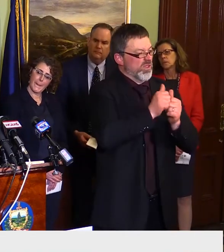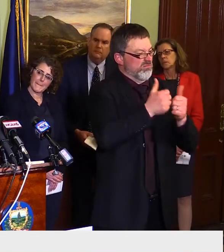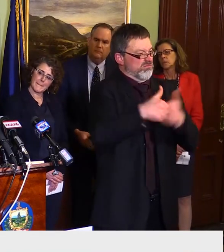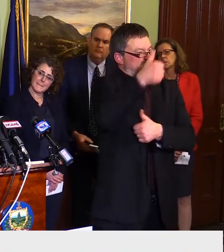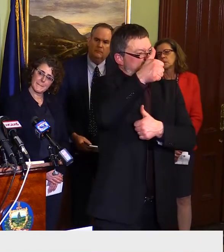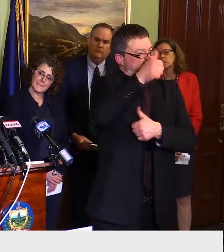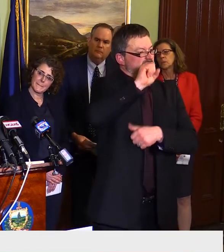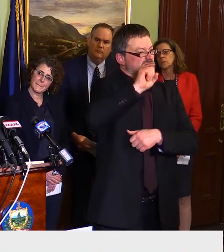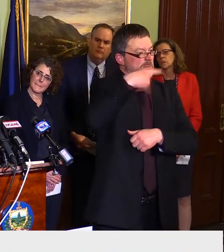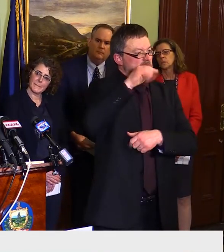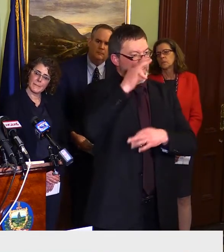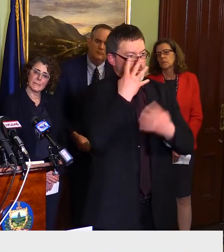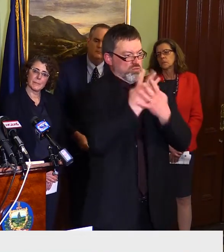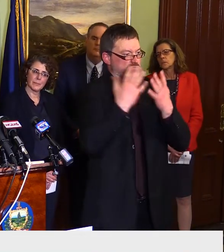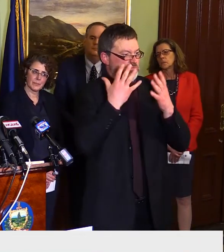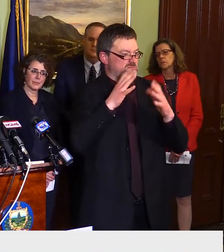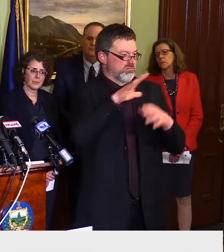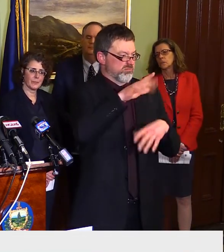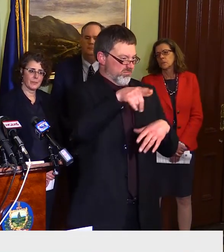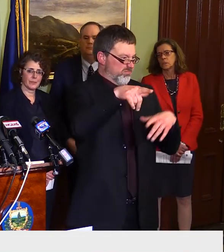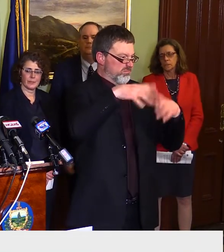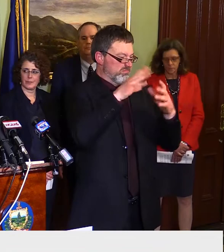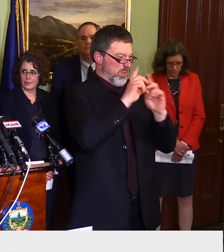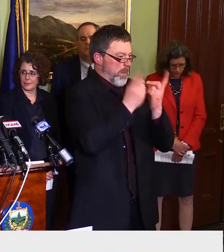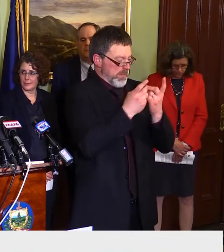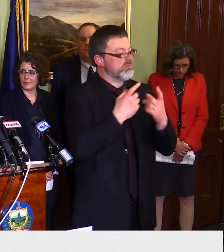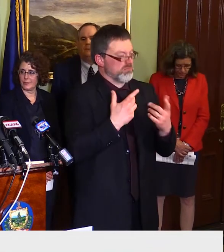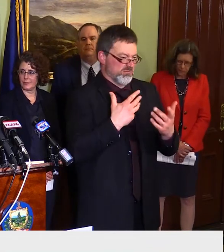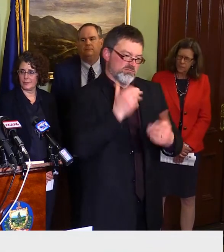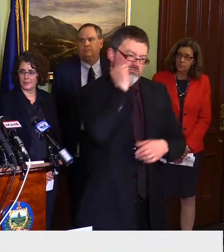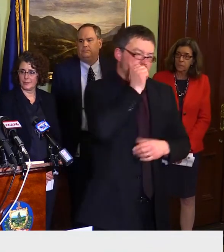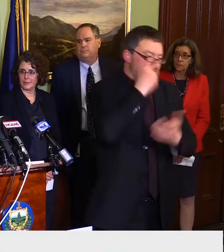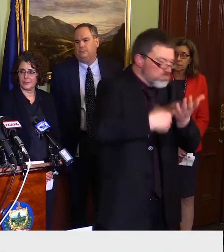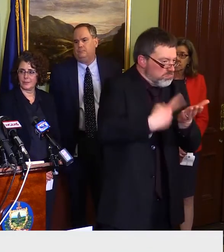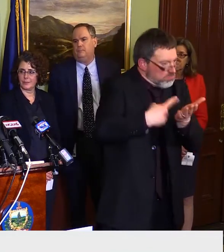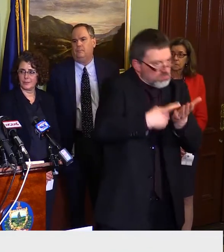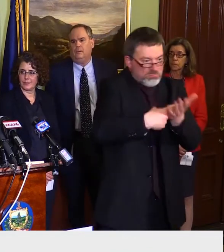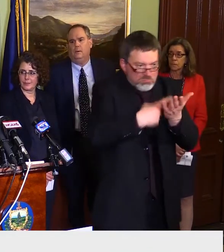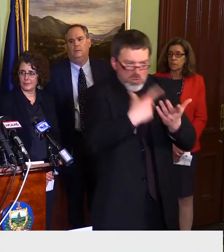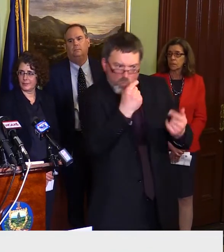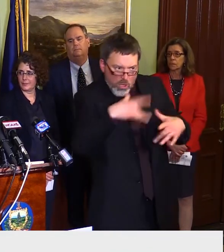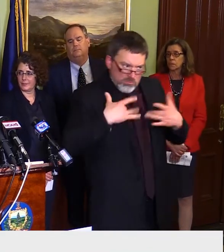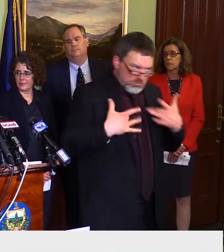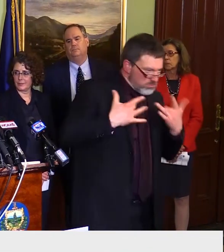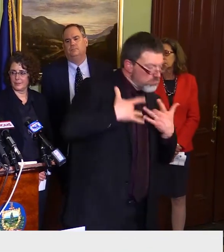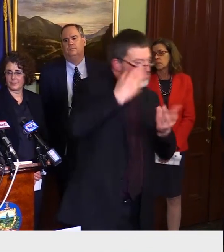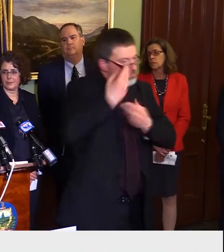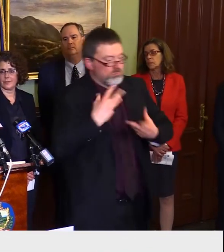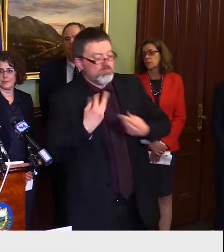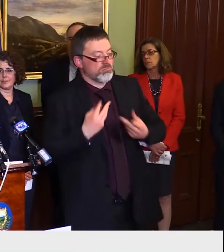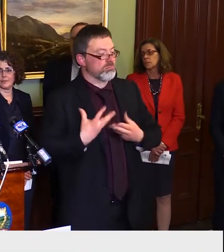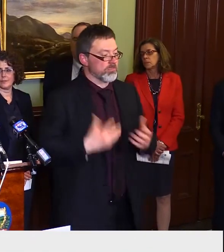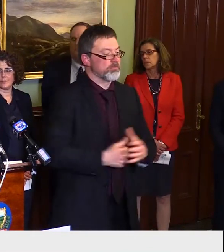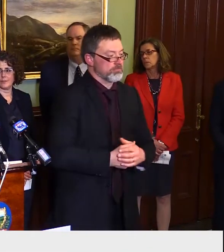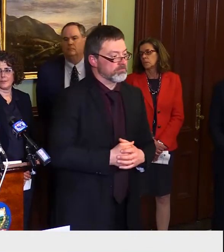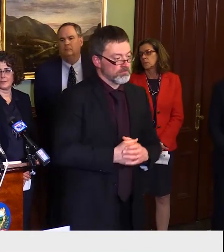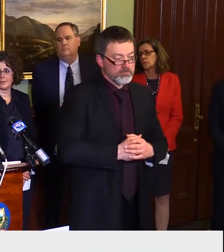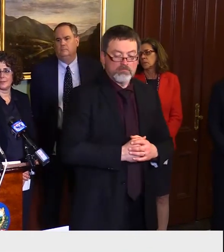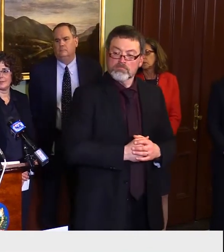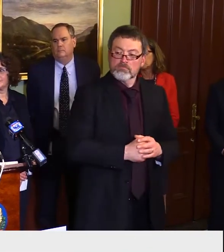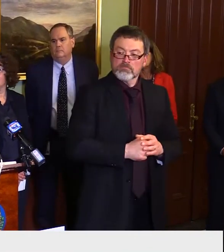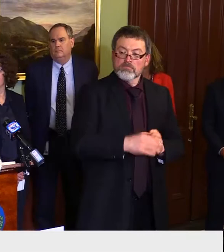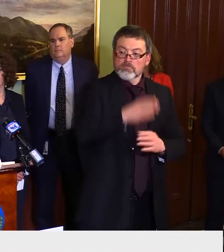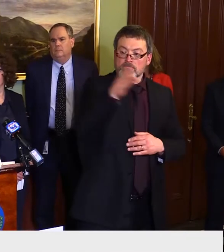they are having trouble getting cleaning supplies because of the general depletion. Is anything being done